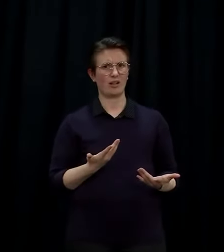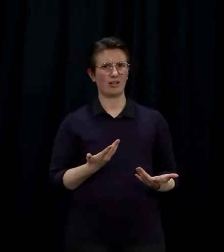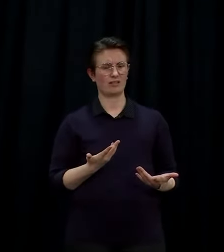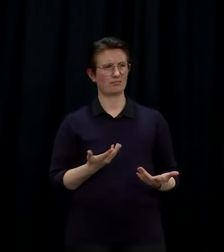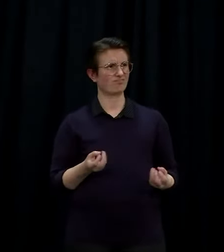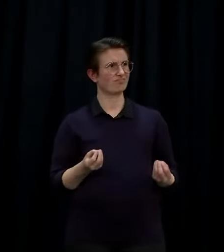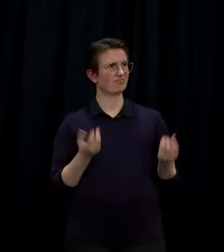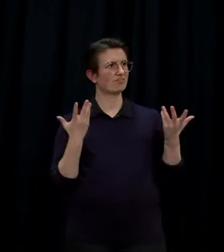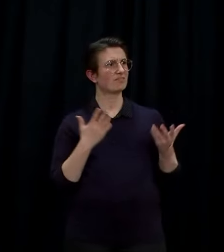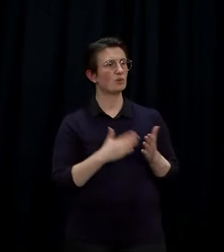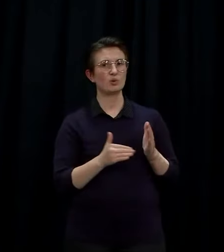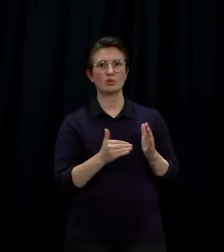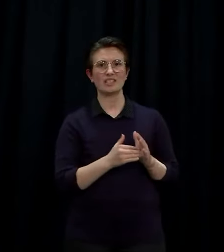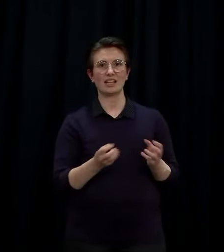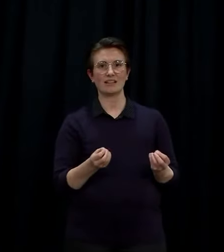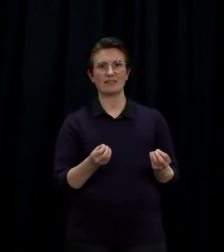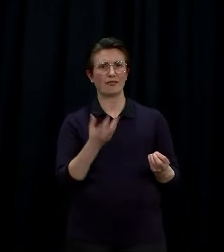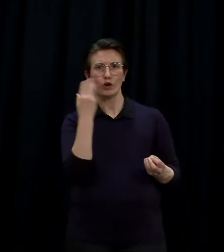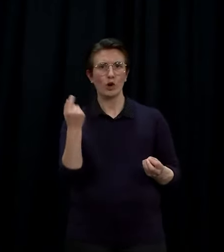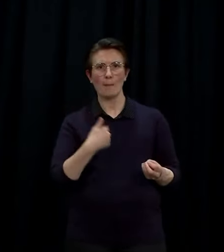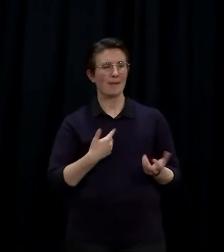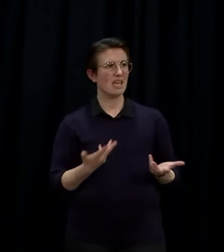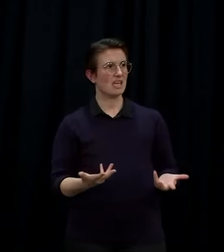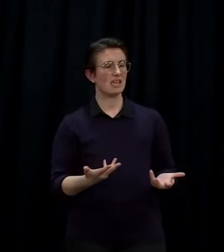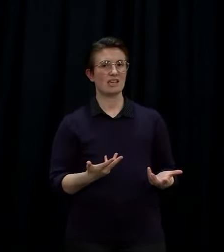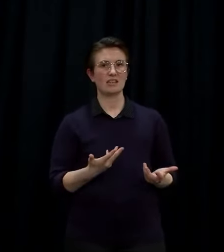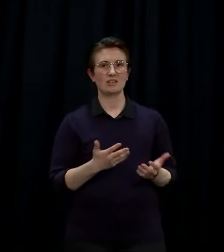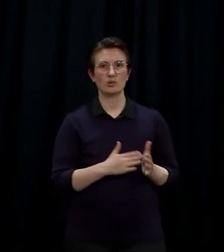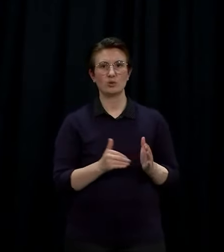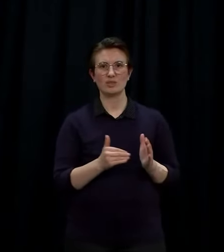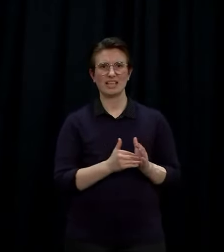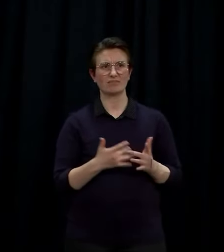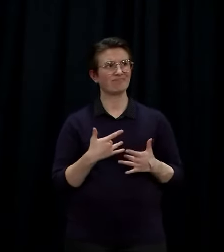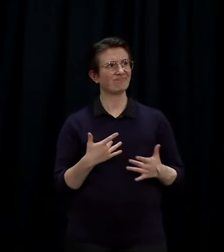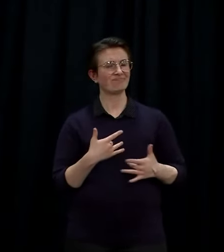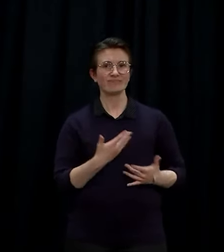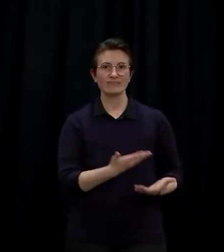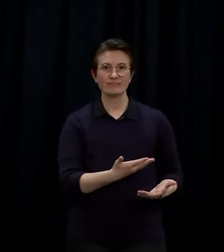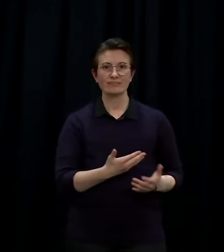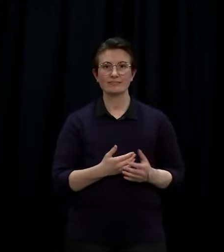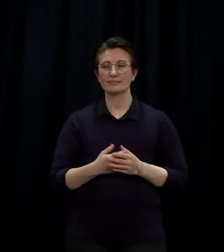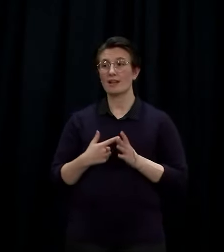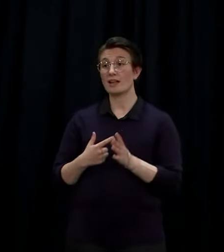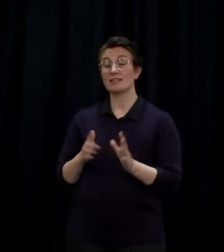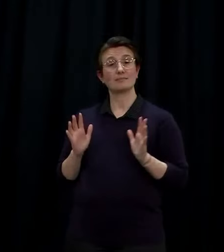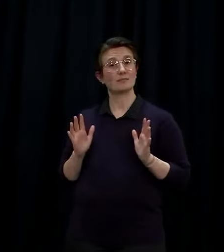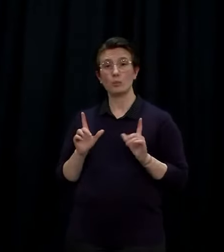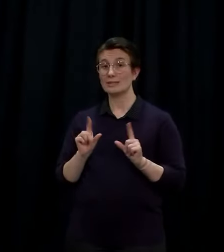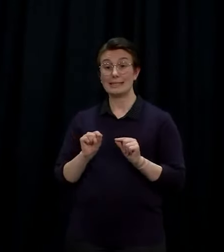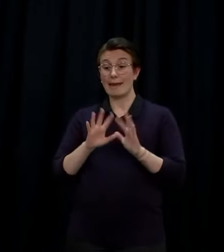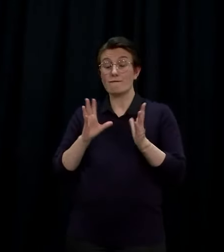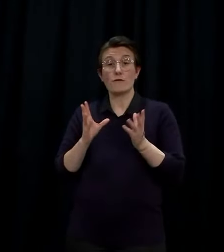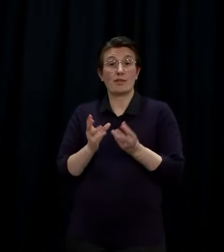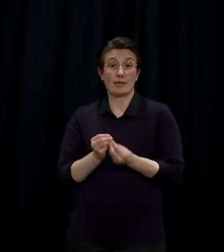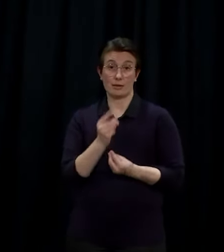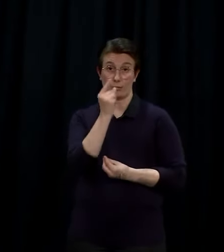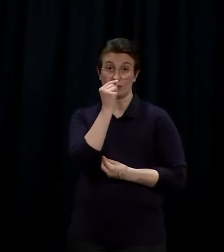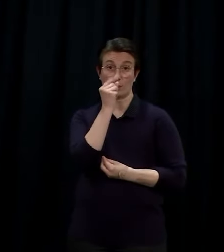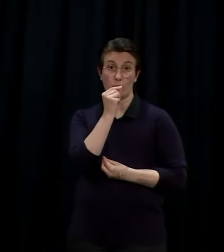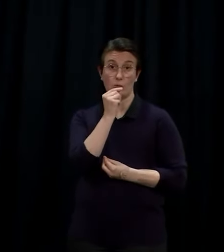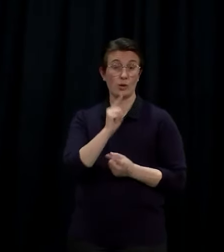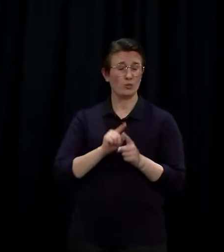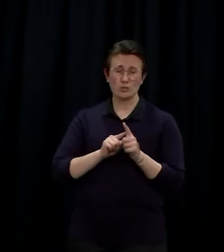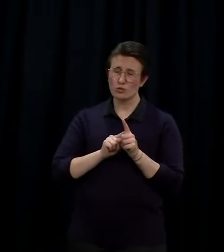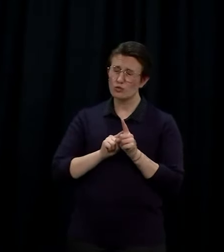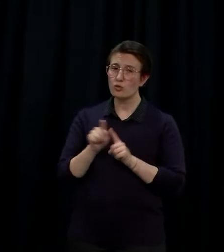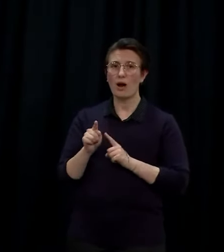we could who were either New Zealanders or who had supported New Zealand. But the devastating thing is that we weren't able